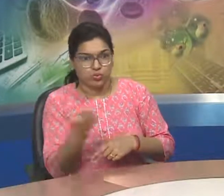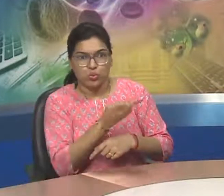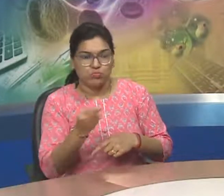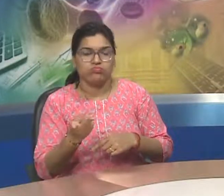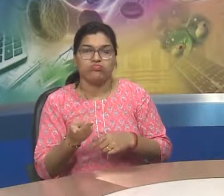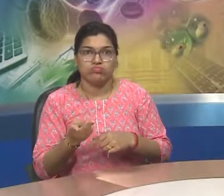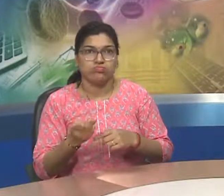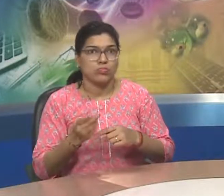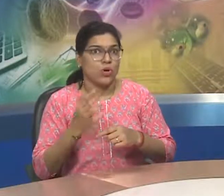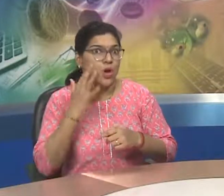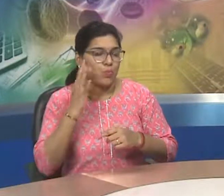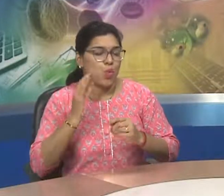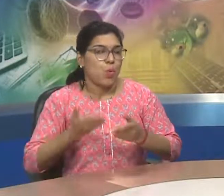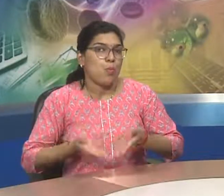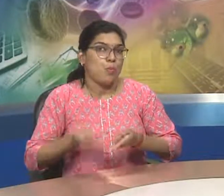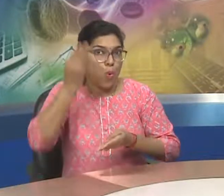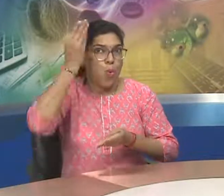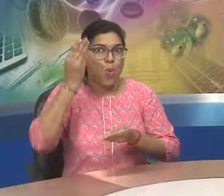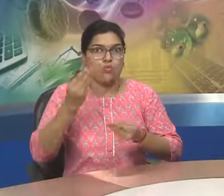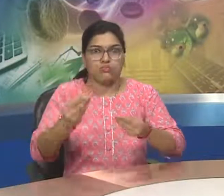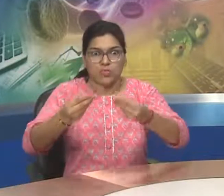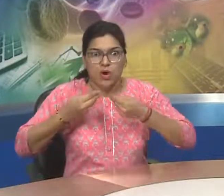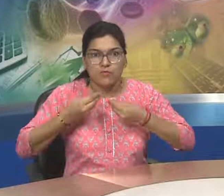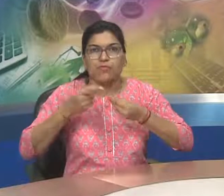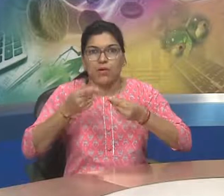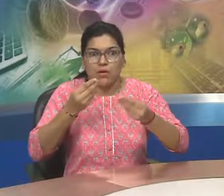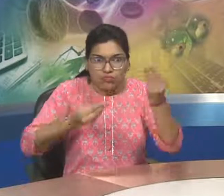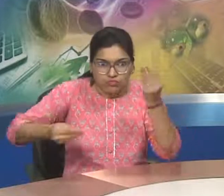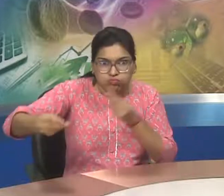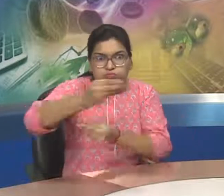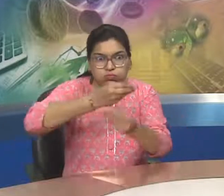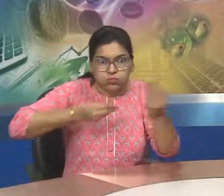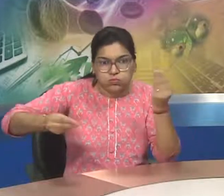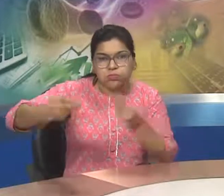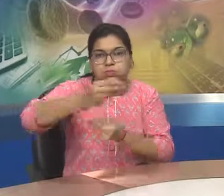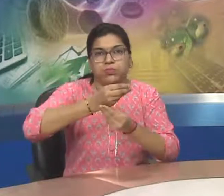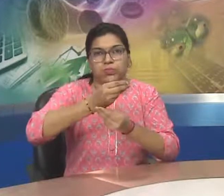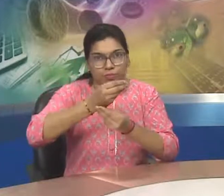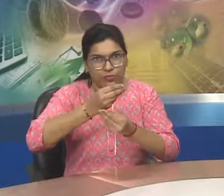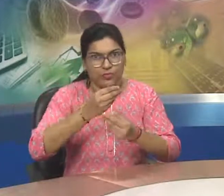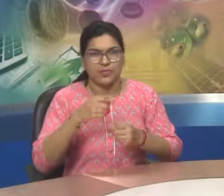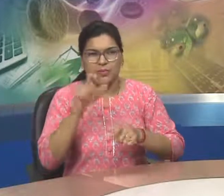important turning point in the Earth history